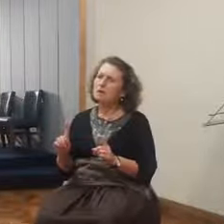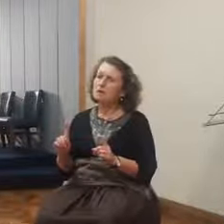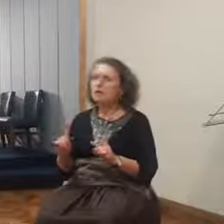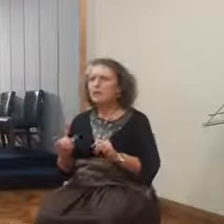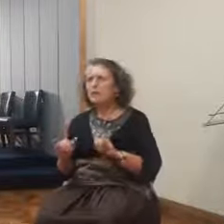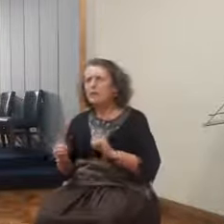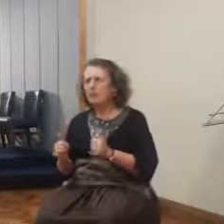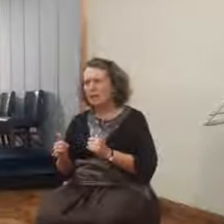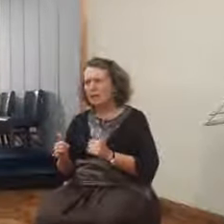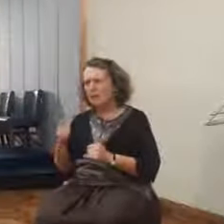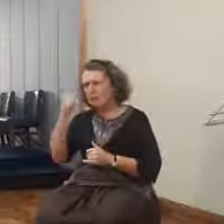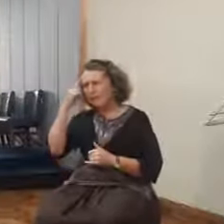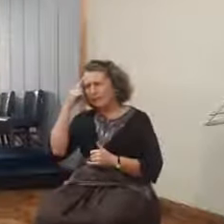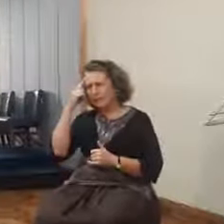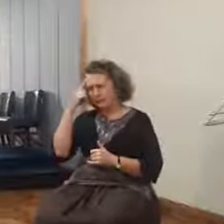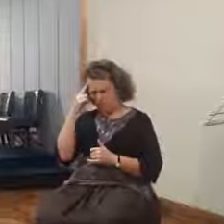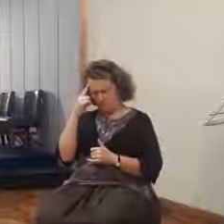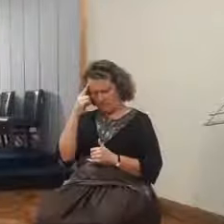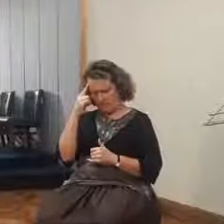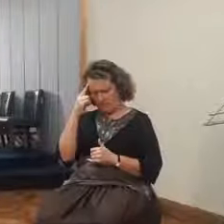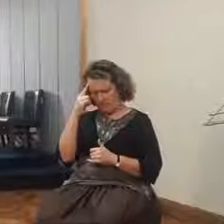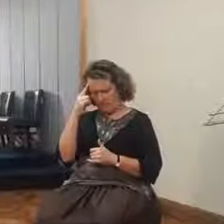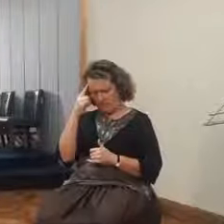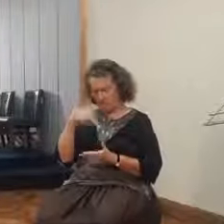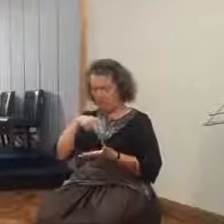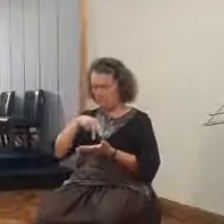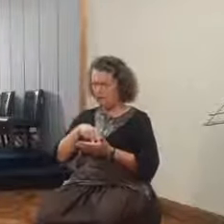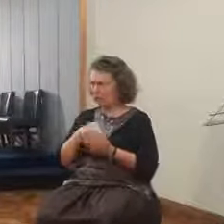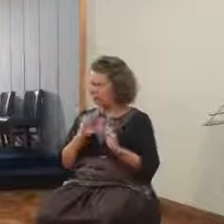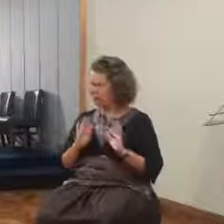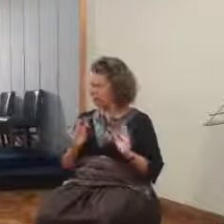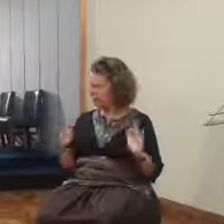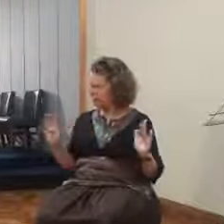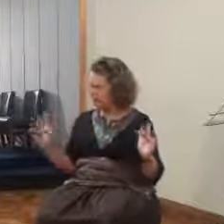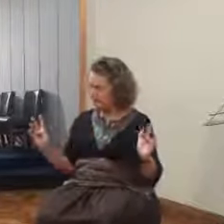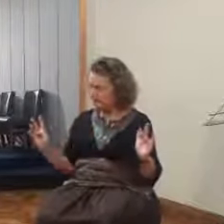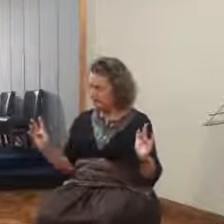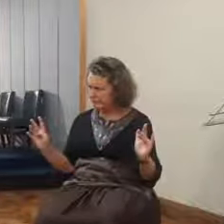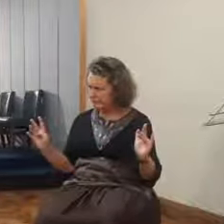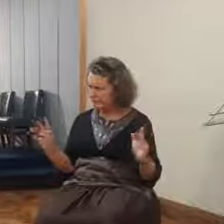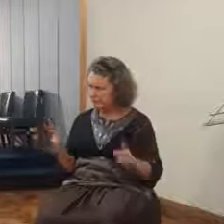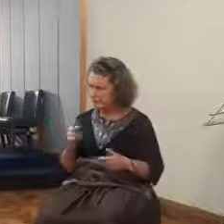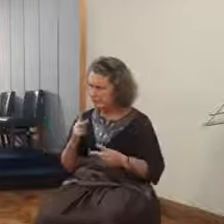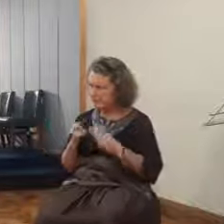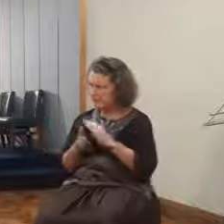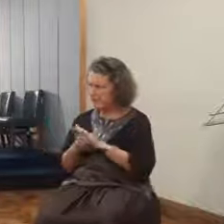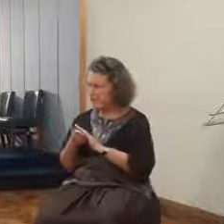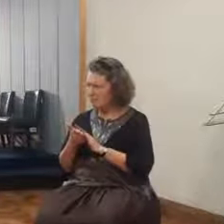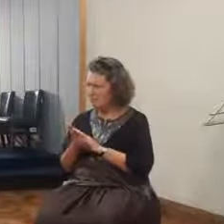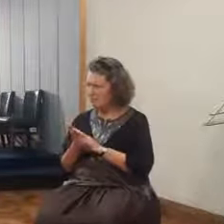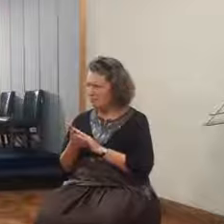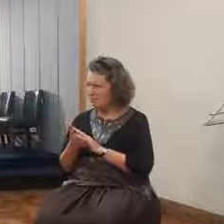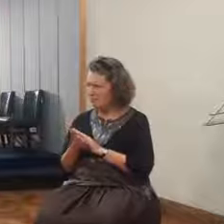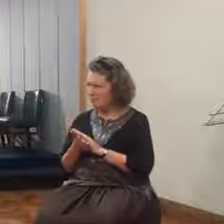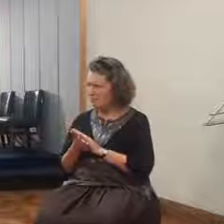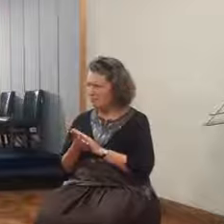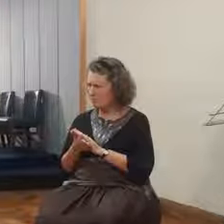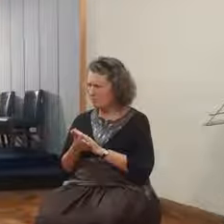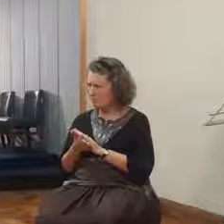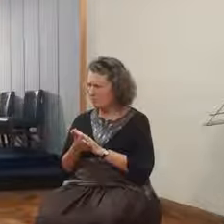to ourselves, is my congregational singing what it could be? Could it be richer? Could it be